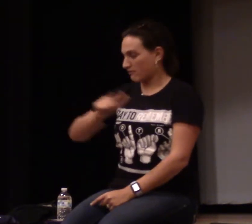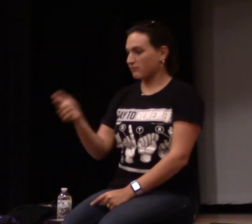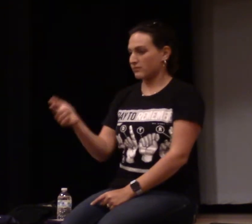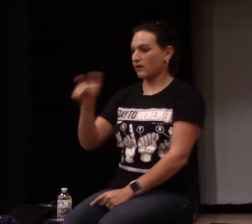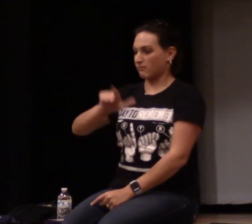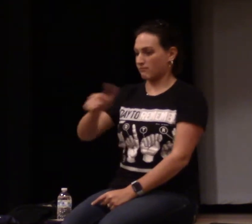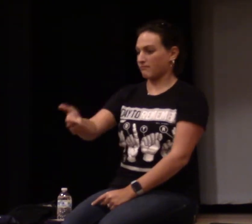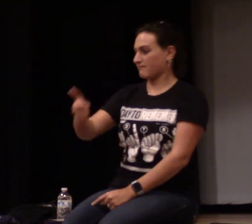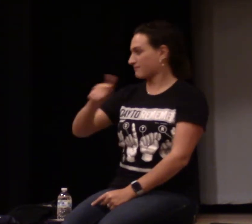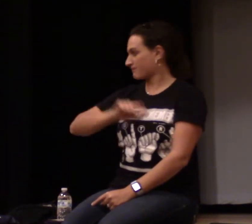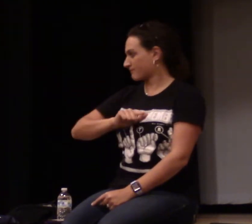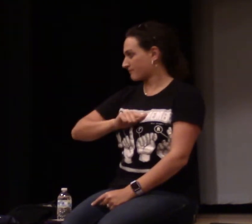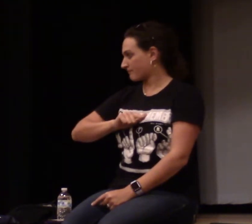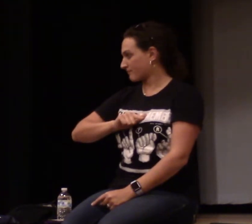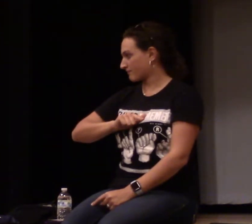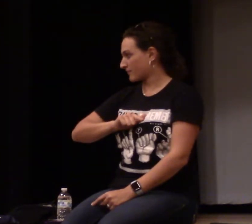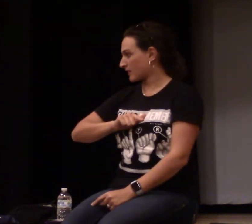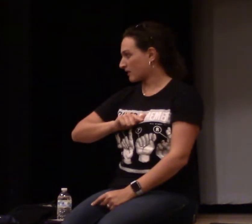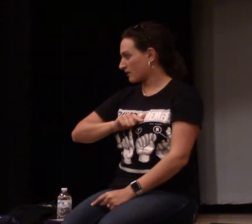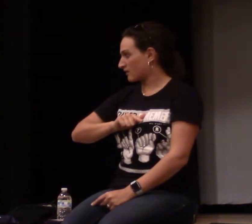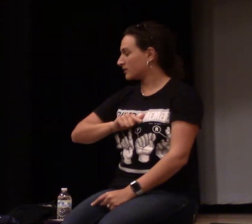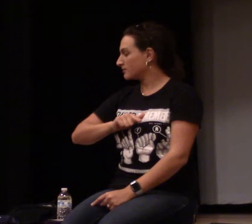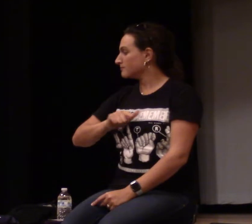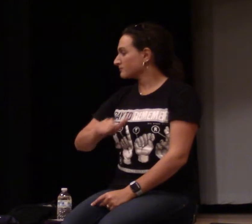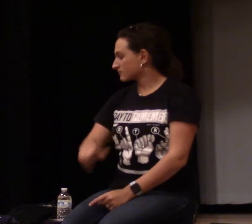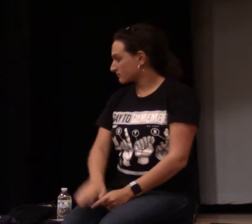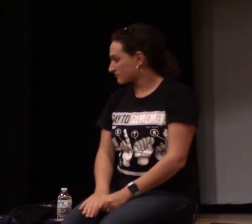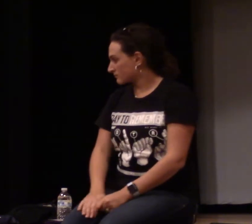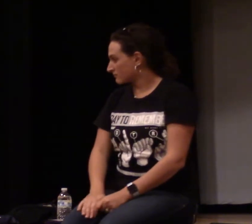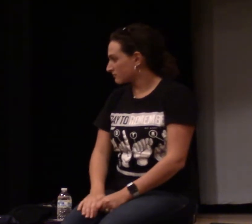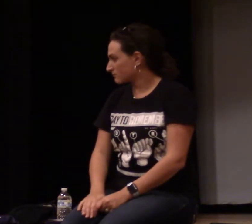Yep. Sister. Step. Brother.